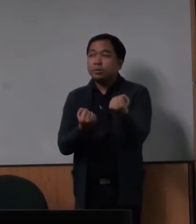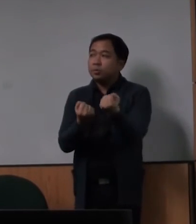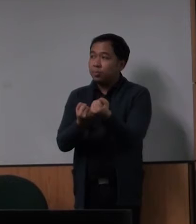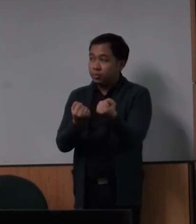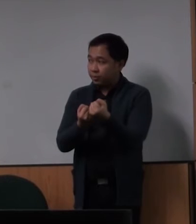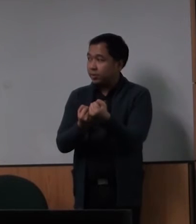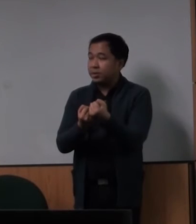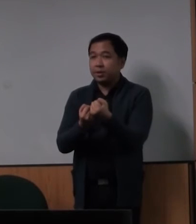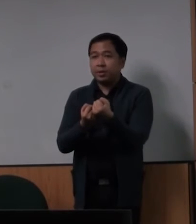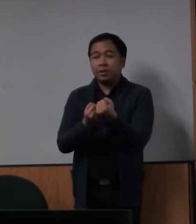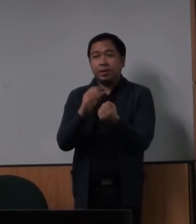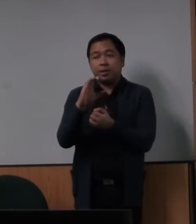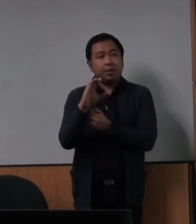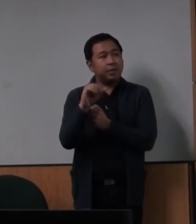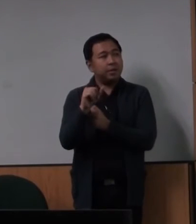by Barton